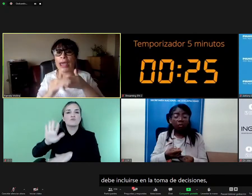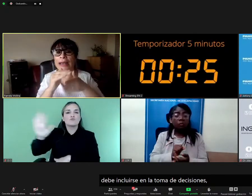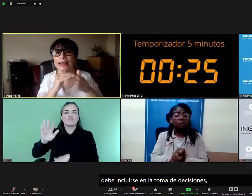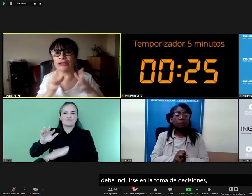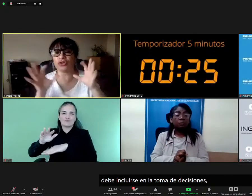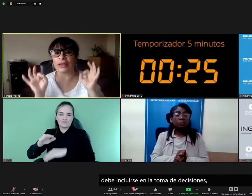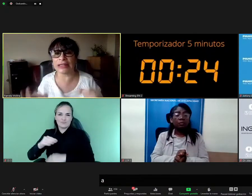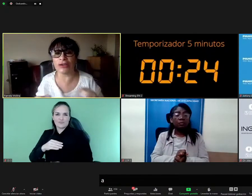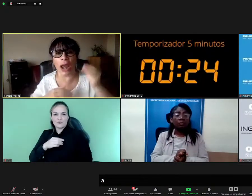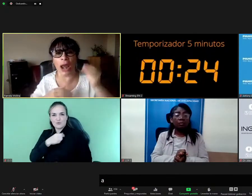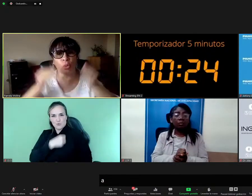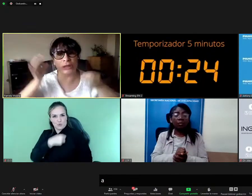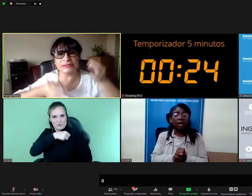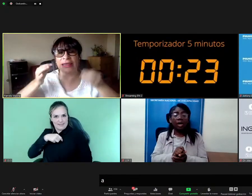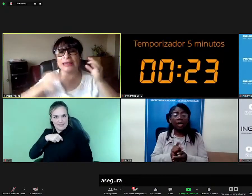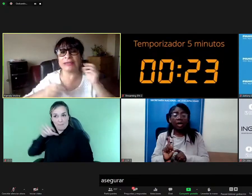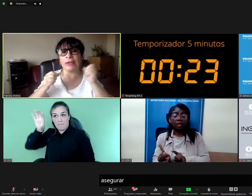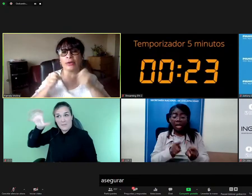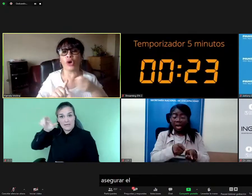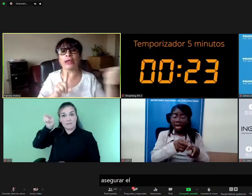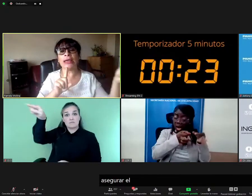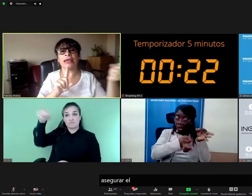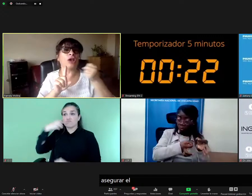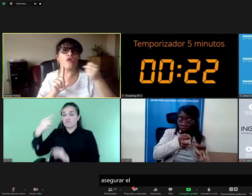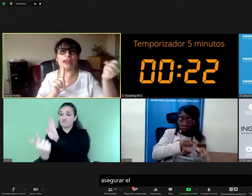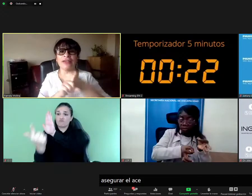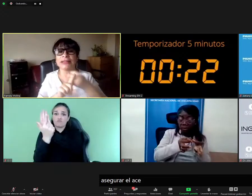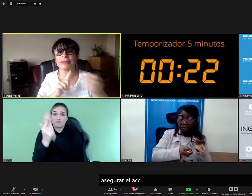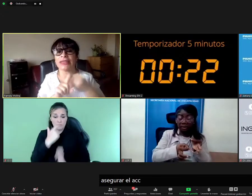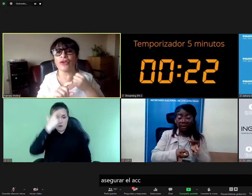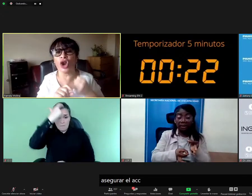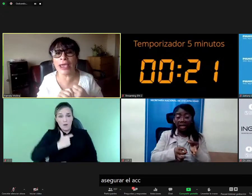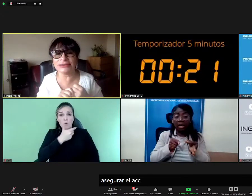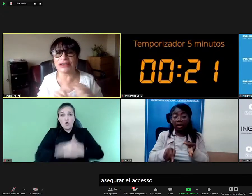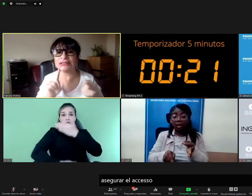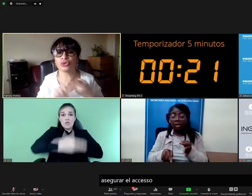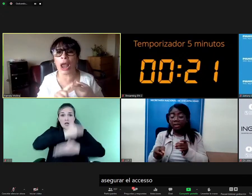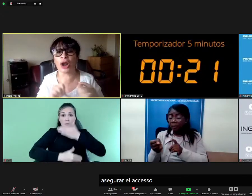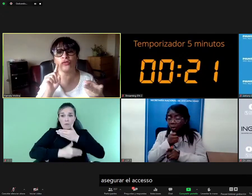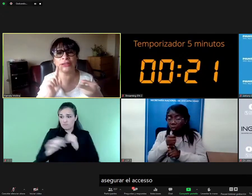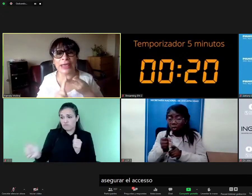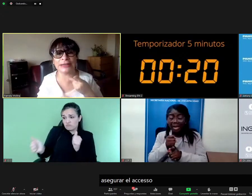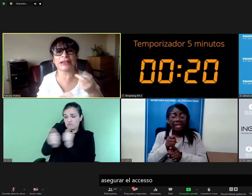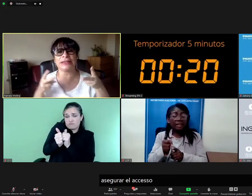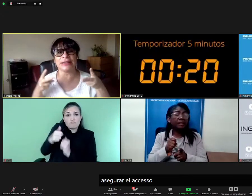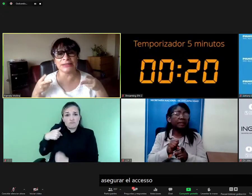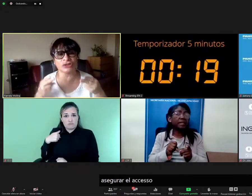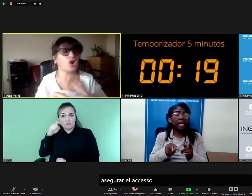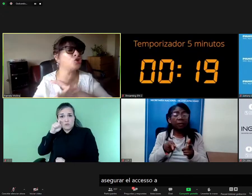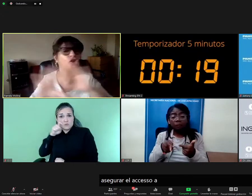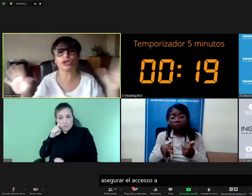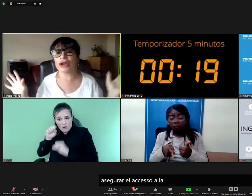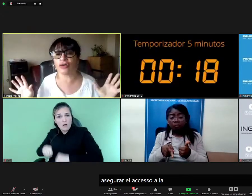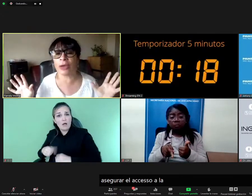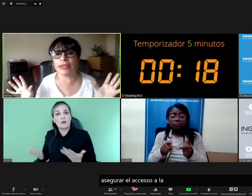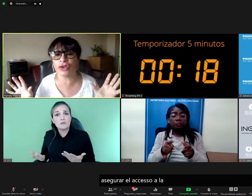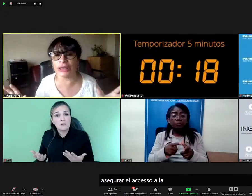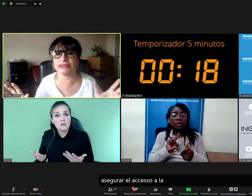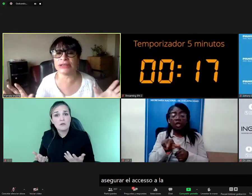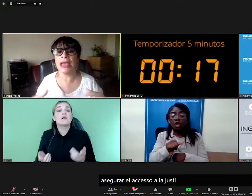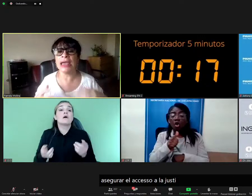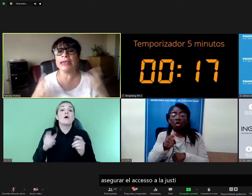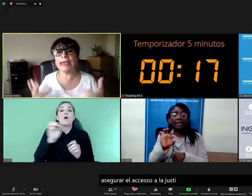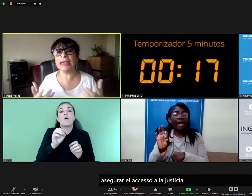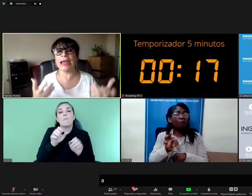switzerland we have access to justice to of women and girls victims of